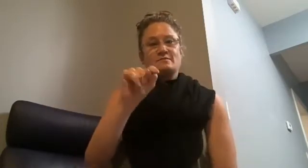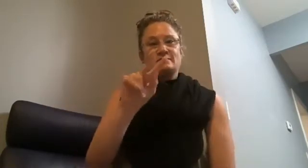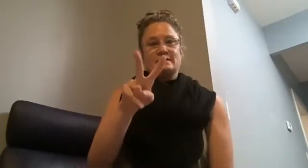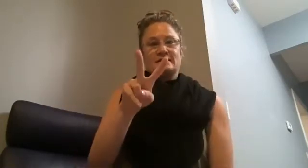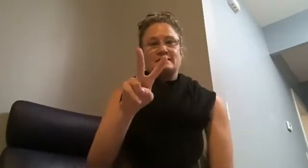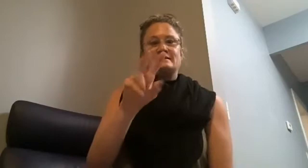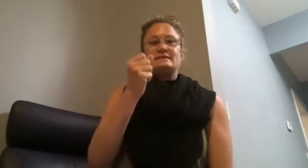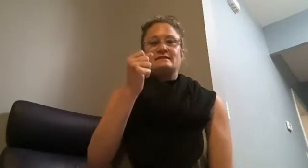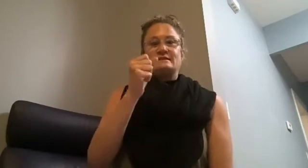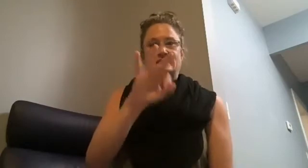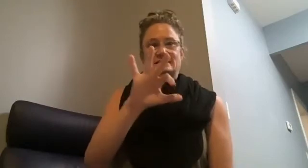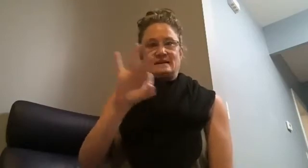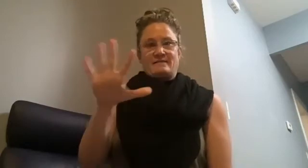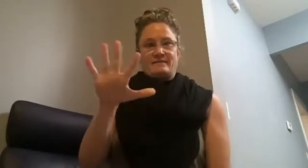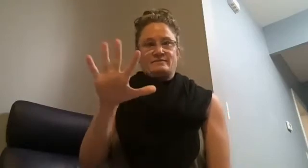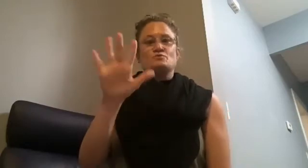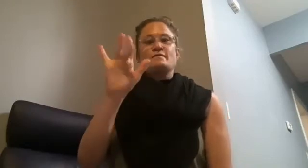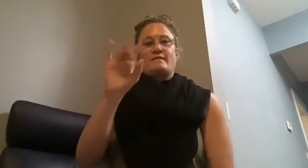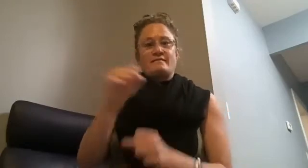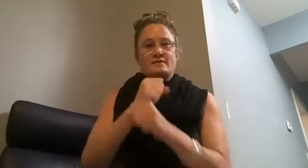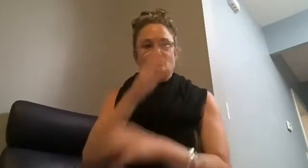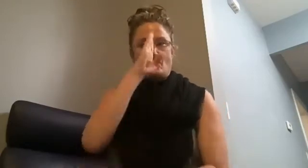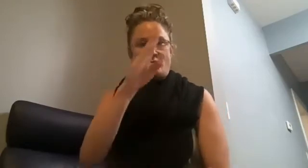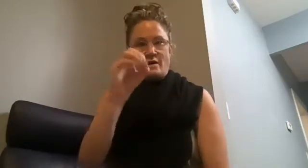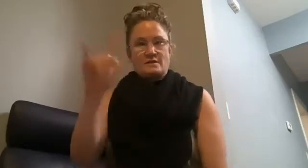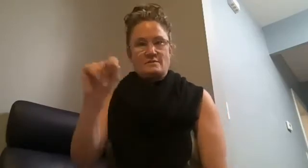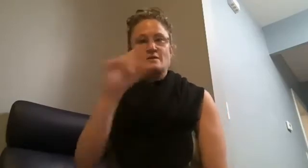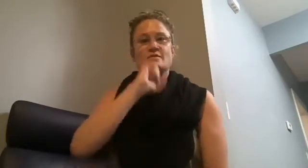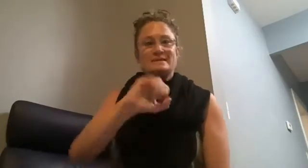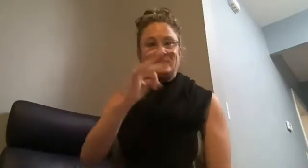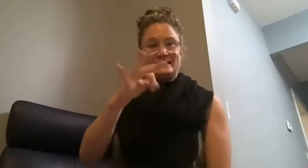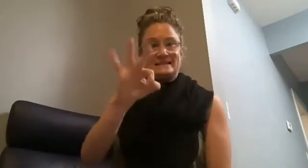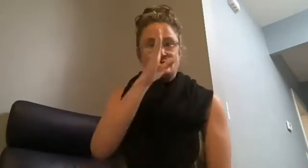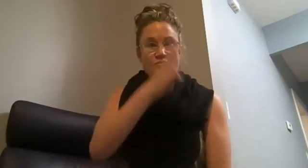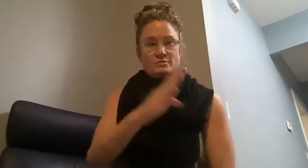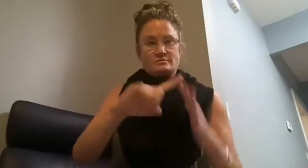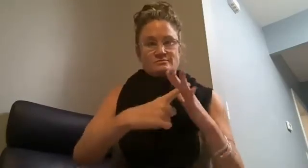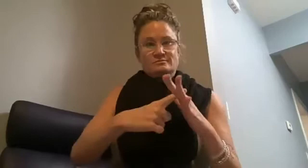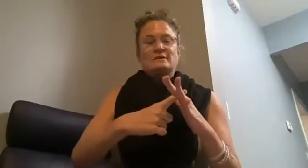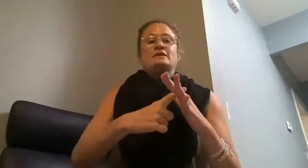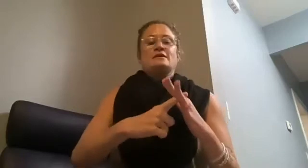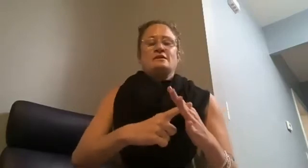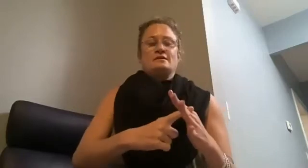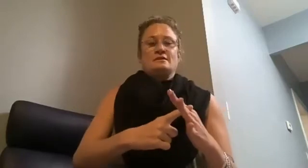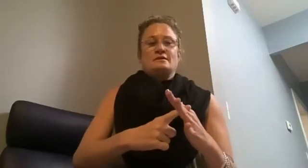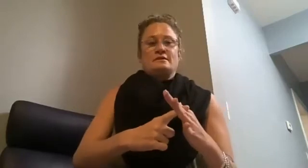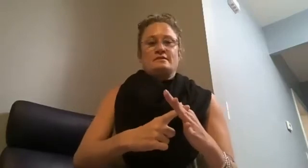25 years sober in October. I was 19 years old when I got sober, and I've spent over 50% of my